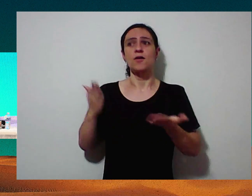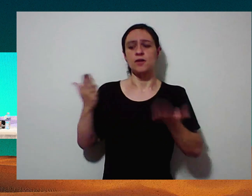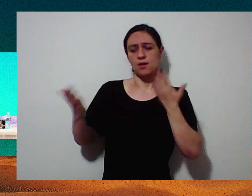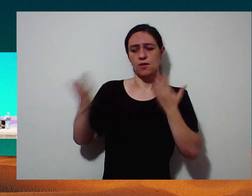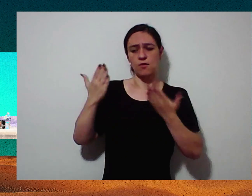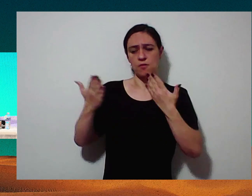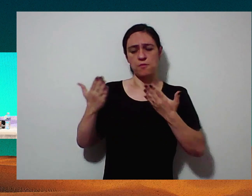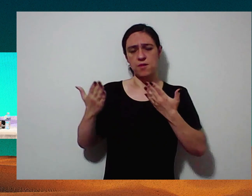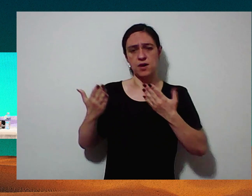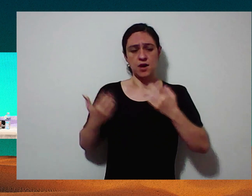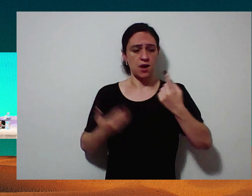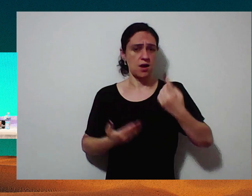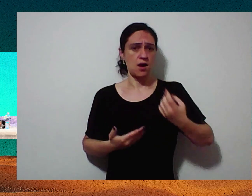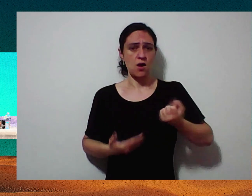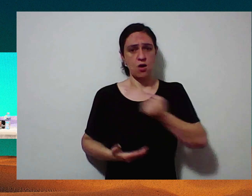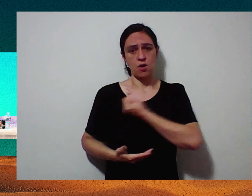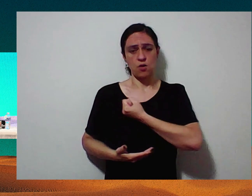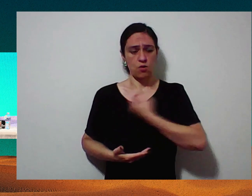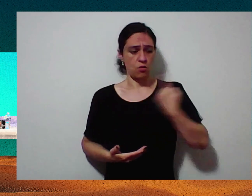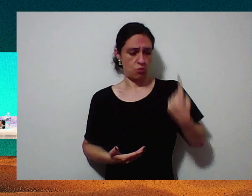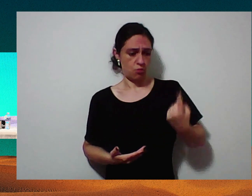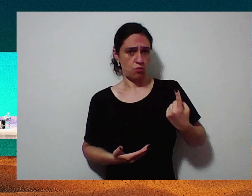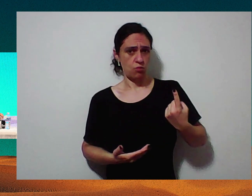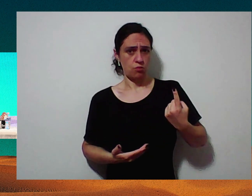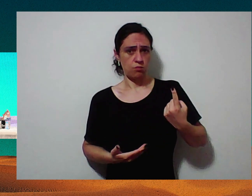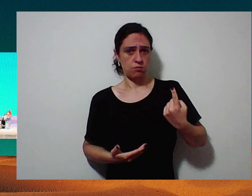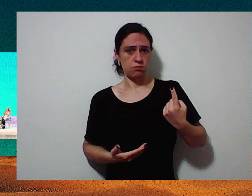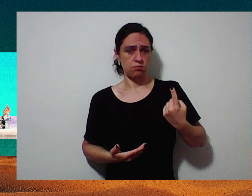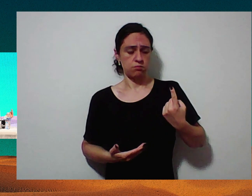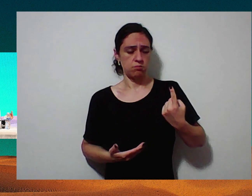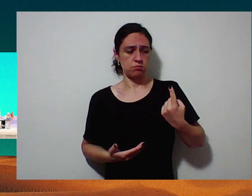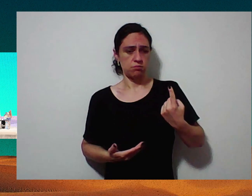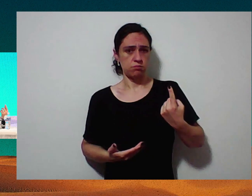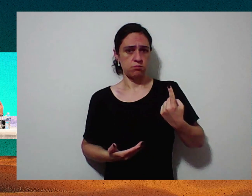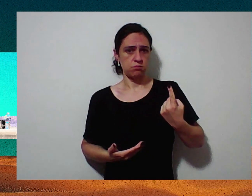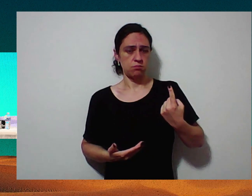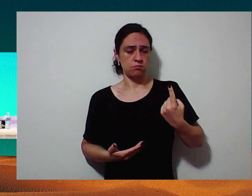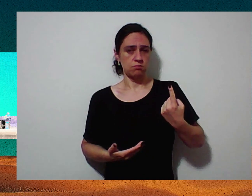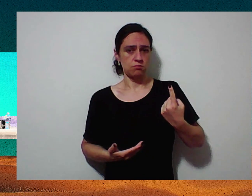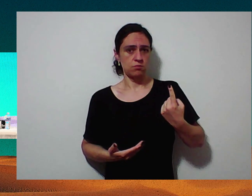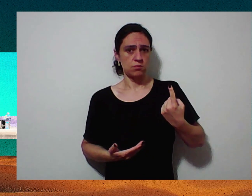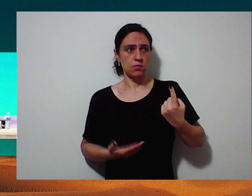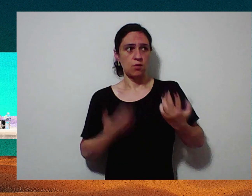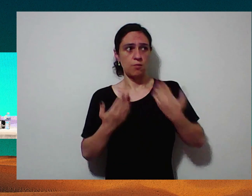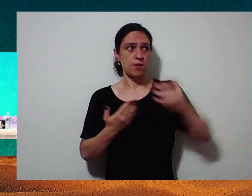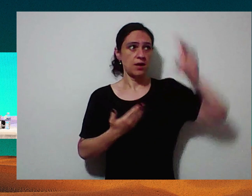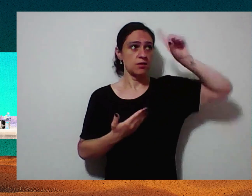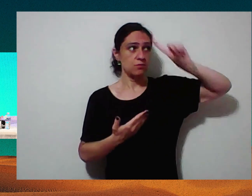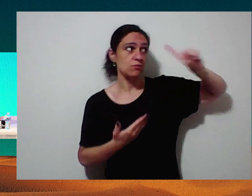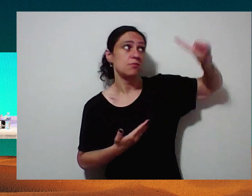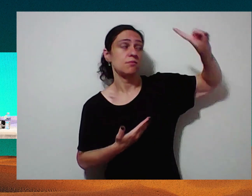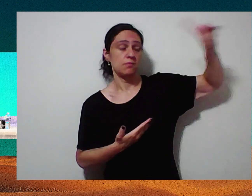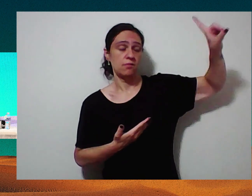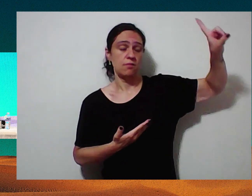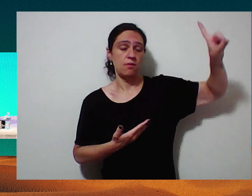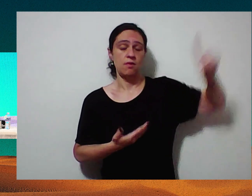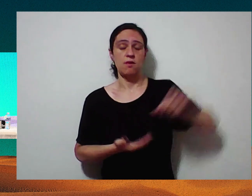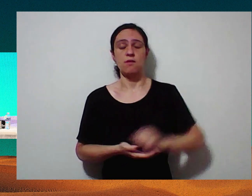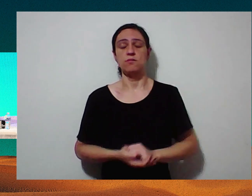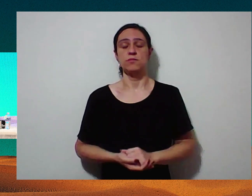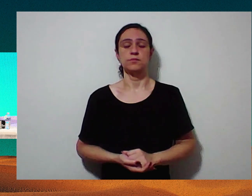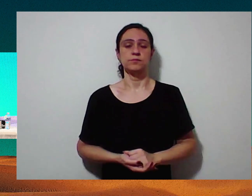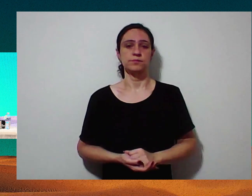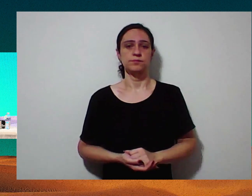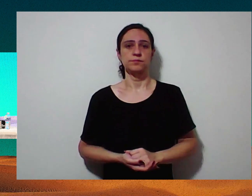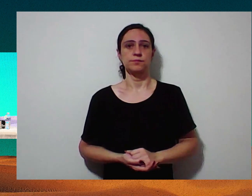1 trilhão, 1 bilhão com Deus. Now let's compare the 1 with God and the 1 billion with God. Qual é a capacidade